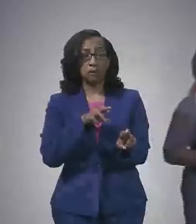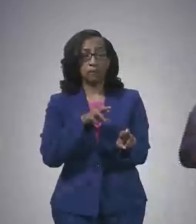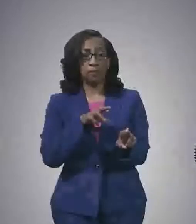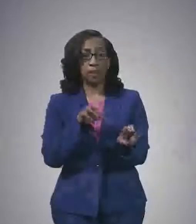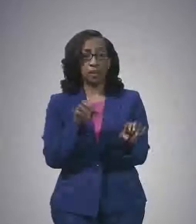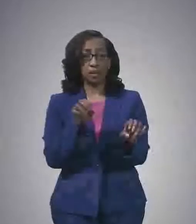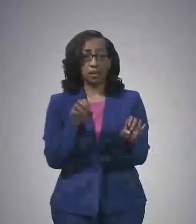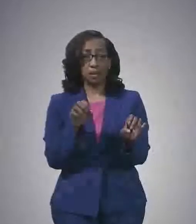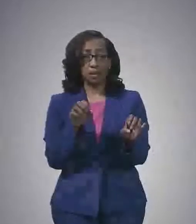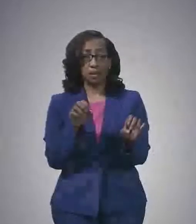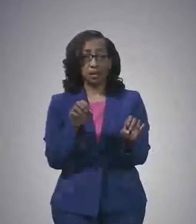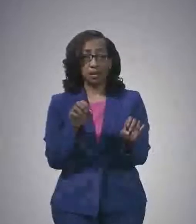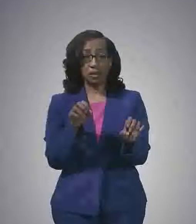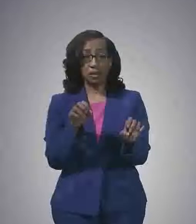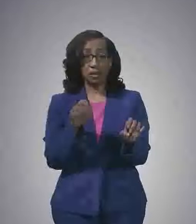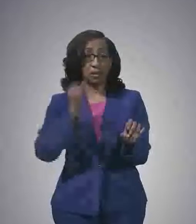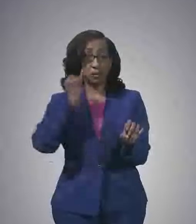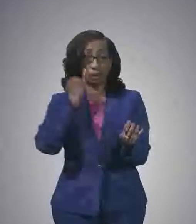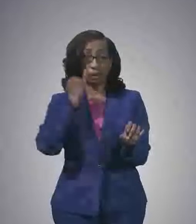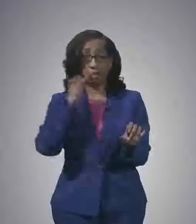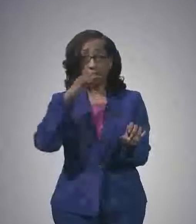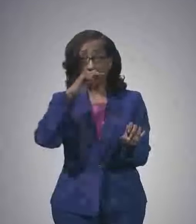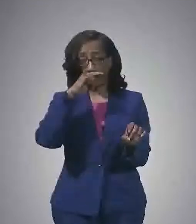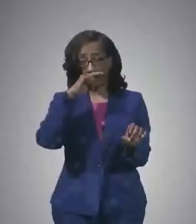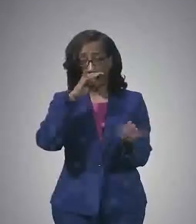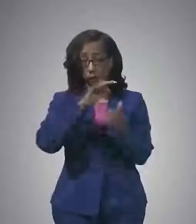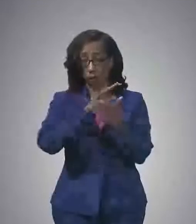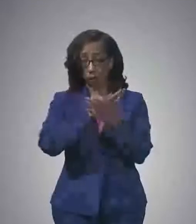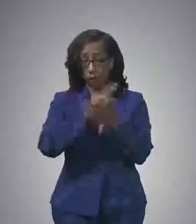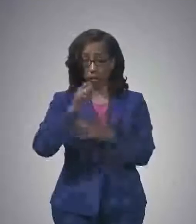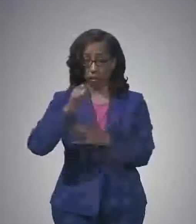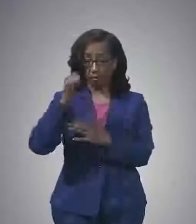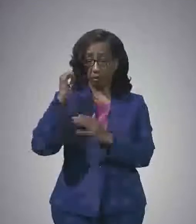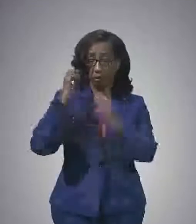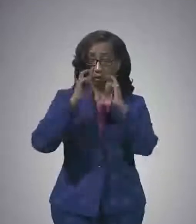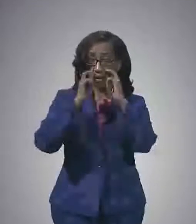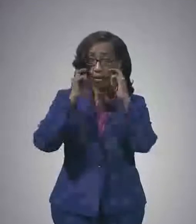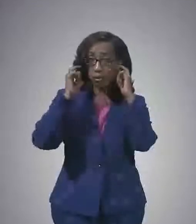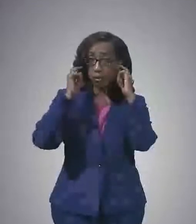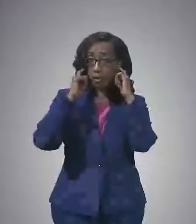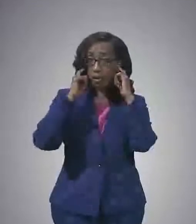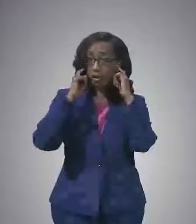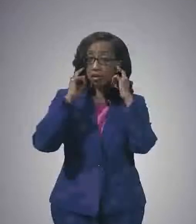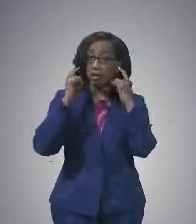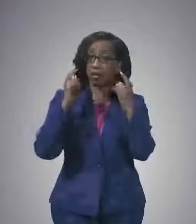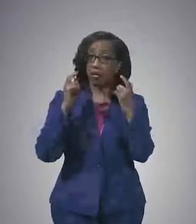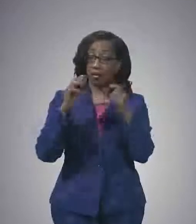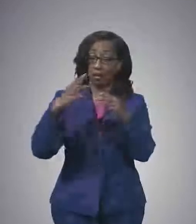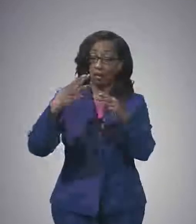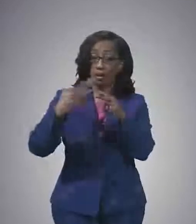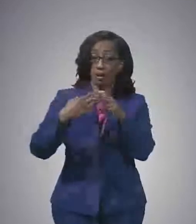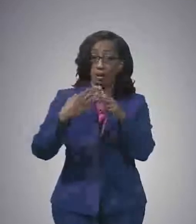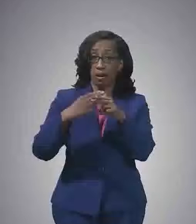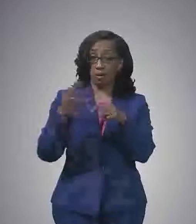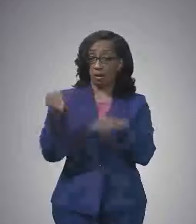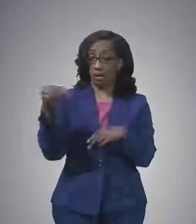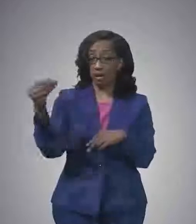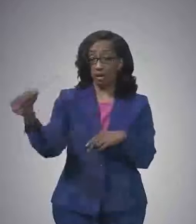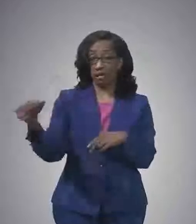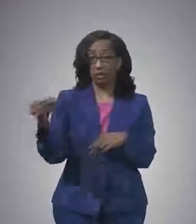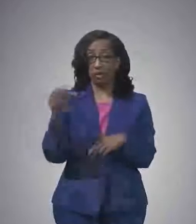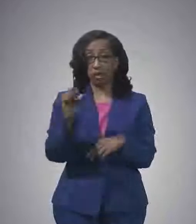were not wearing or refused to wear masks in schools, that their names may be given to the Shelby County